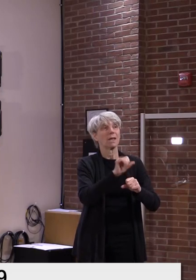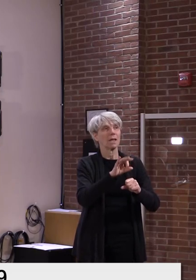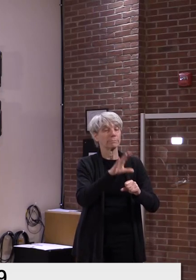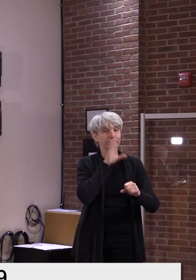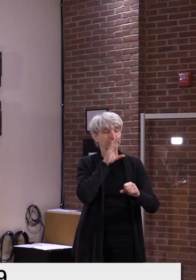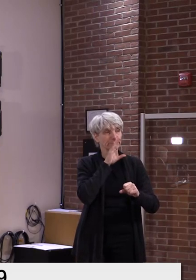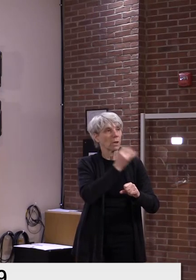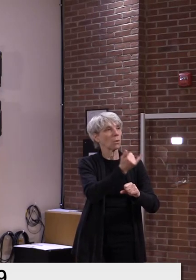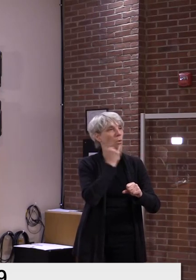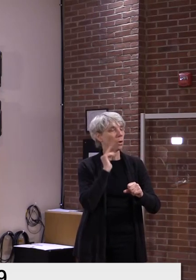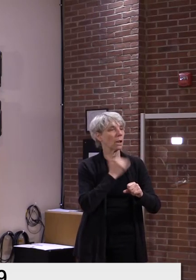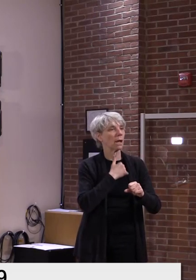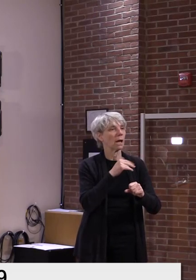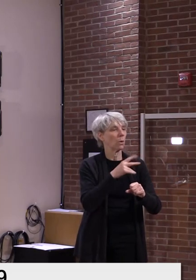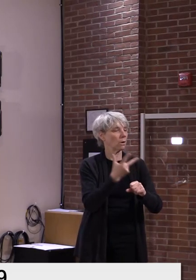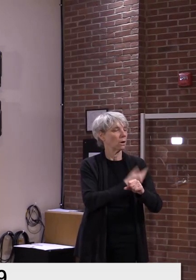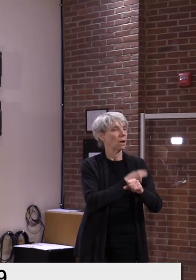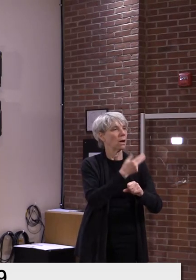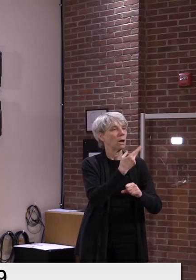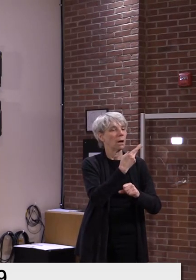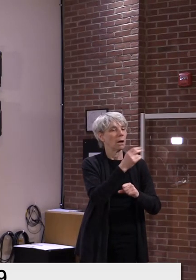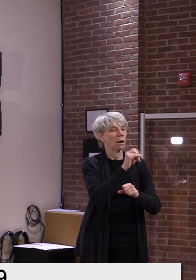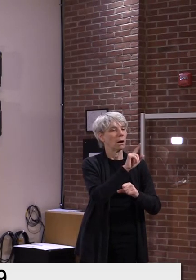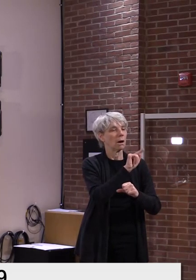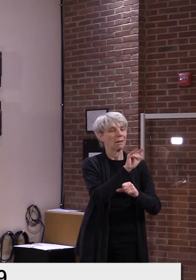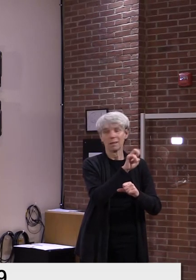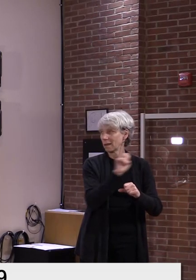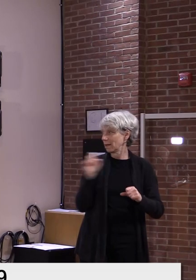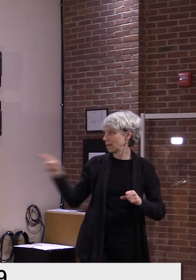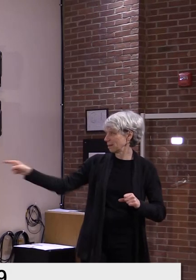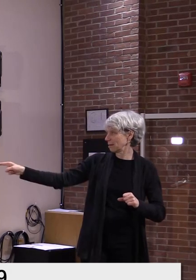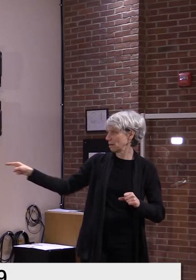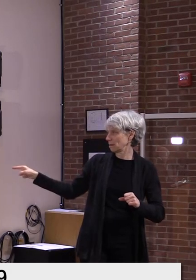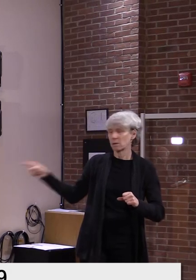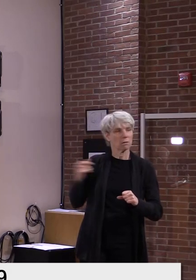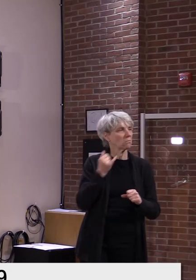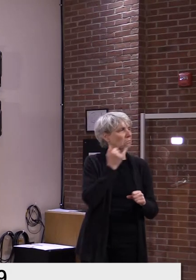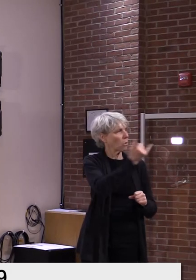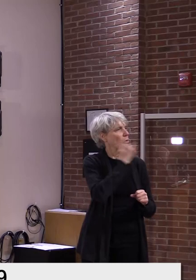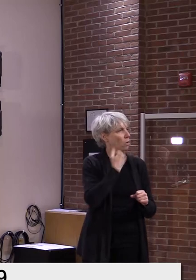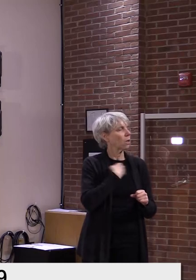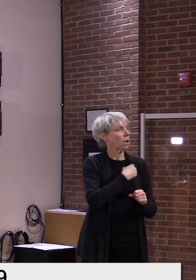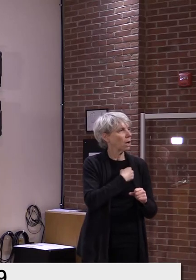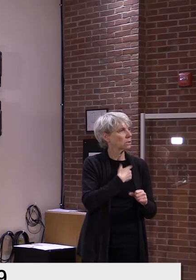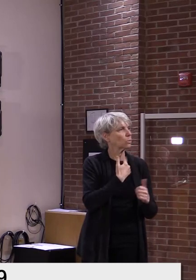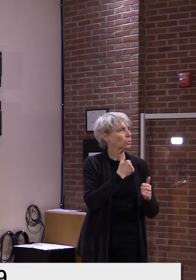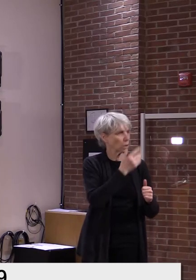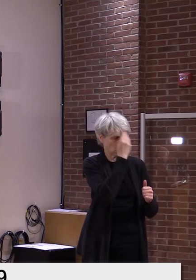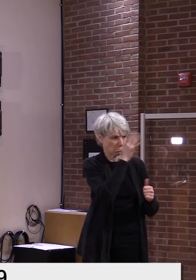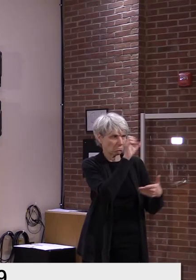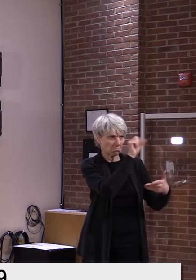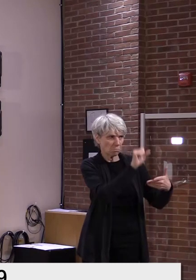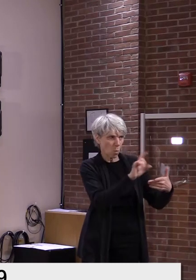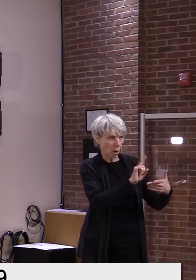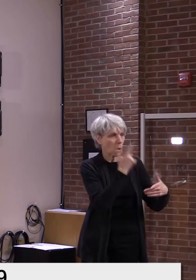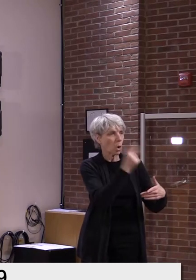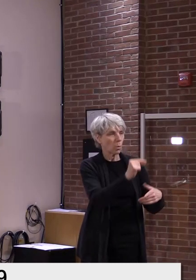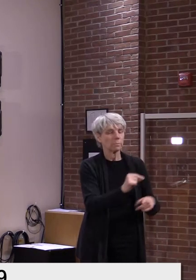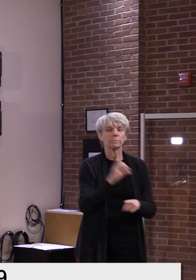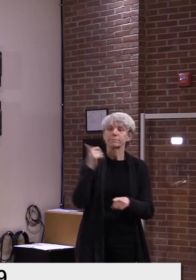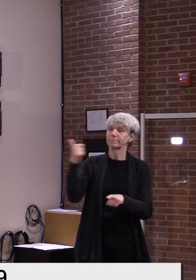vaccine hotline a call, and we'll try to arrange something for them. Thank you both.